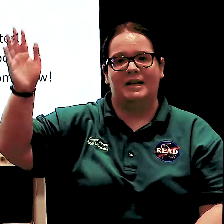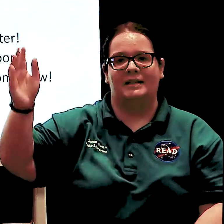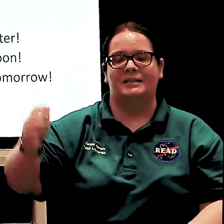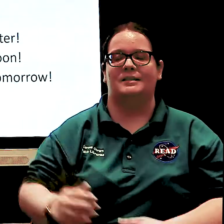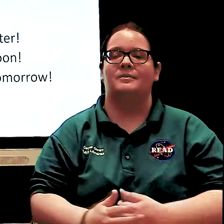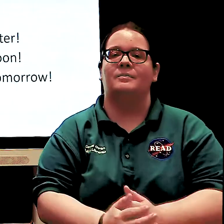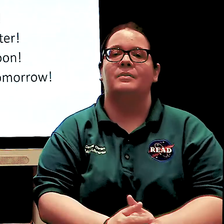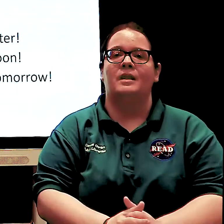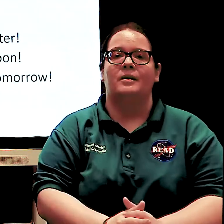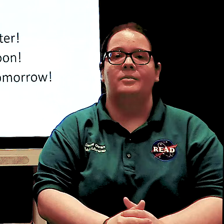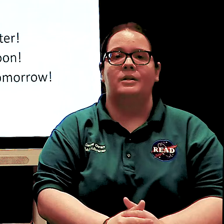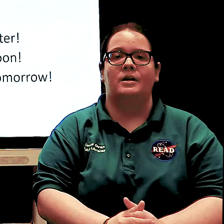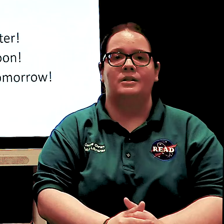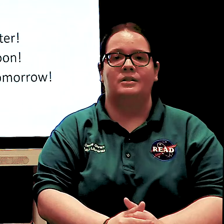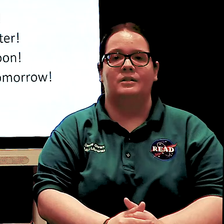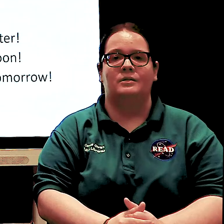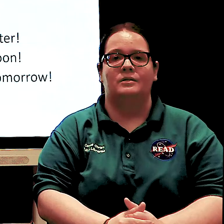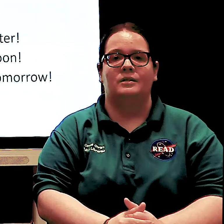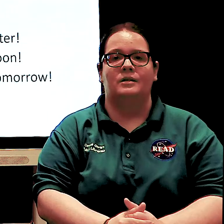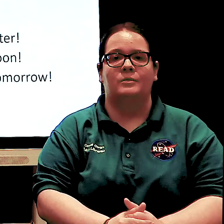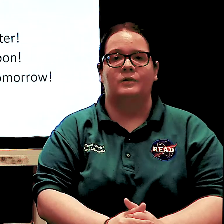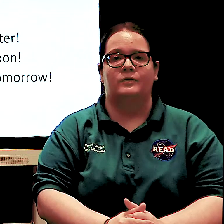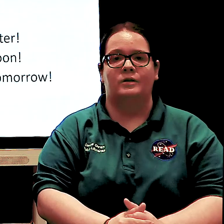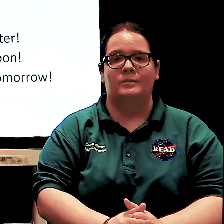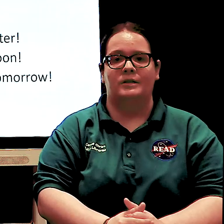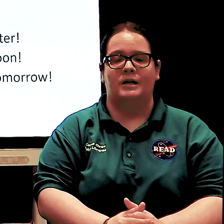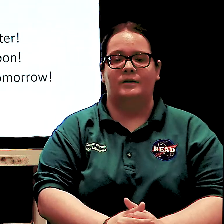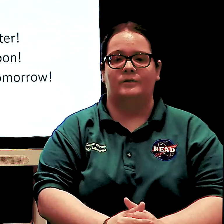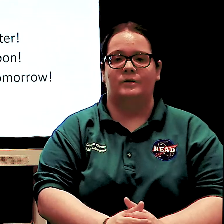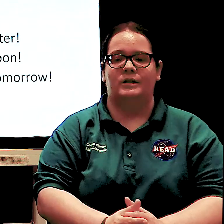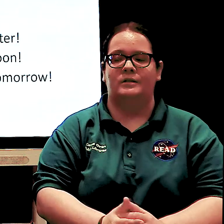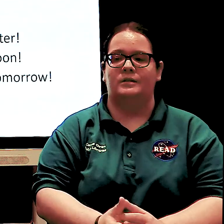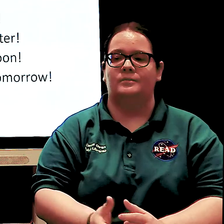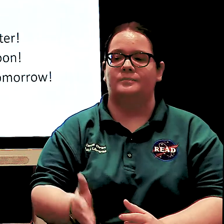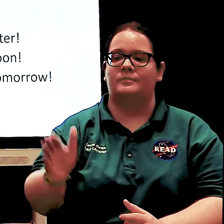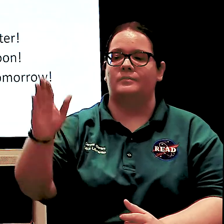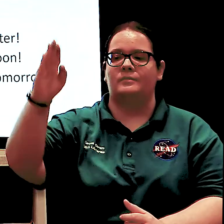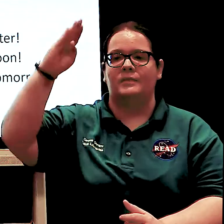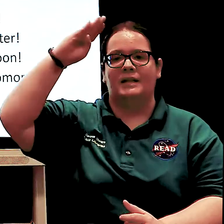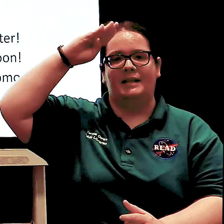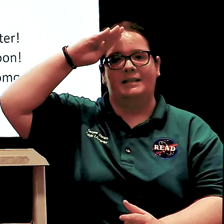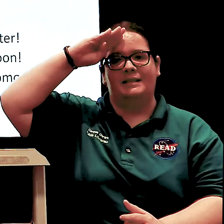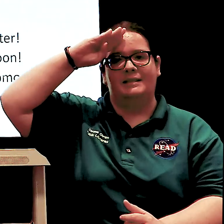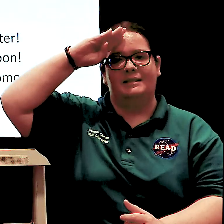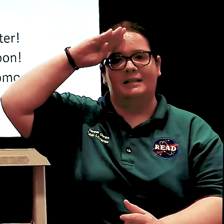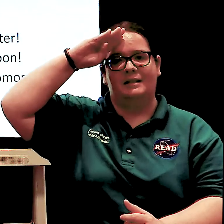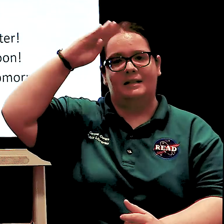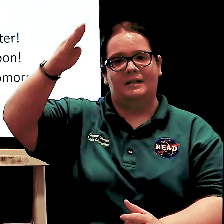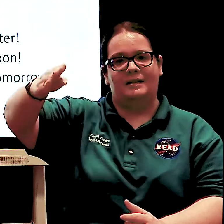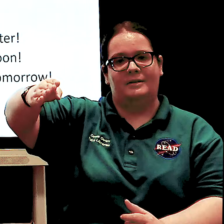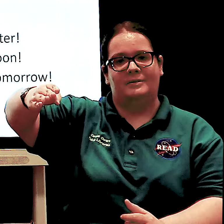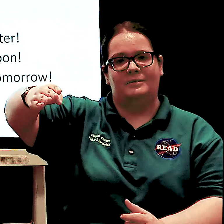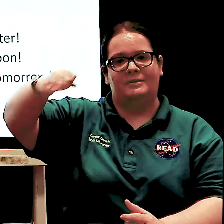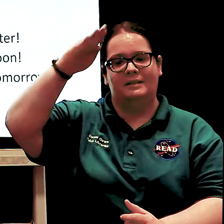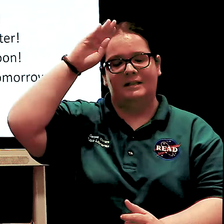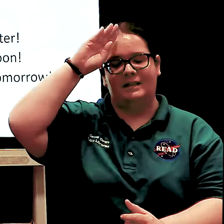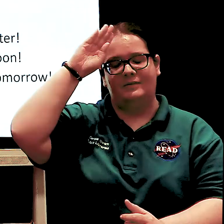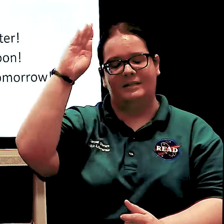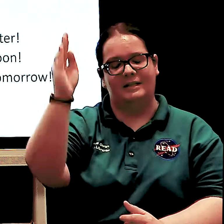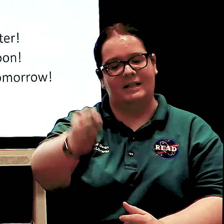hand. But also, a more formal sign for it is hello. It's kind of